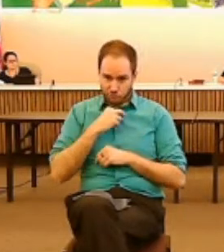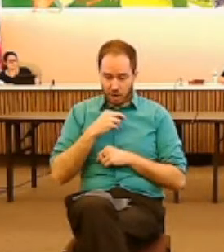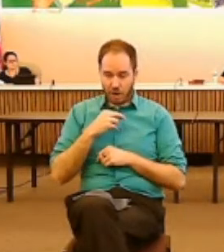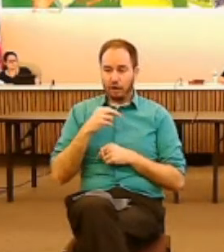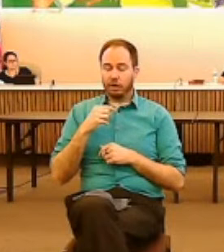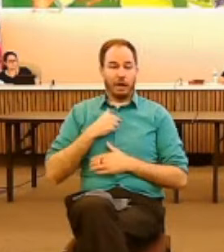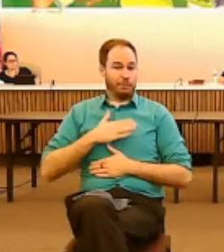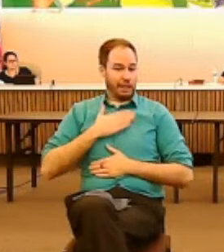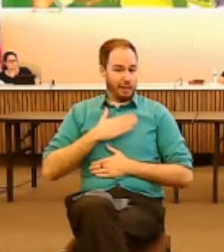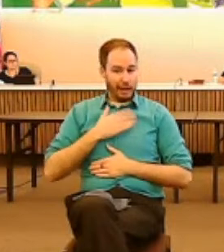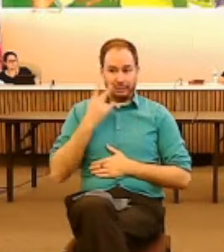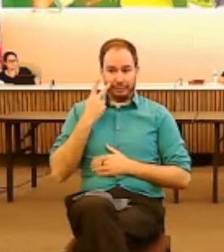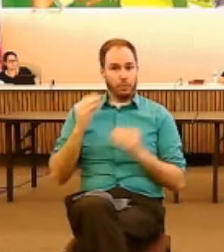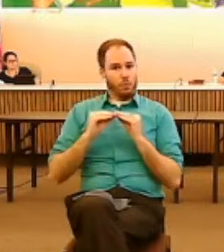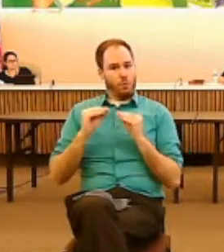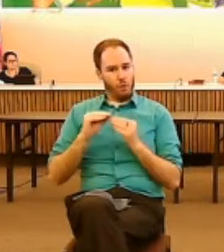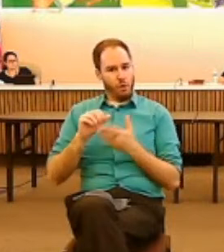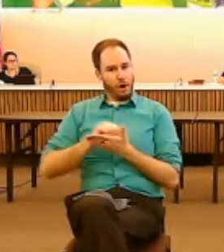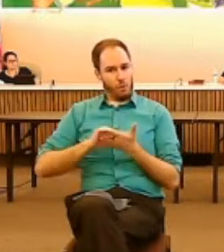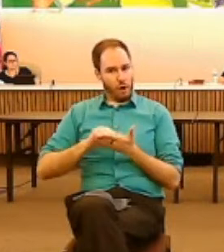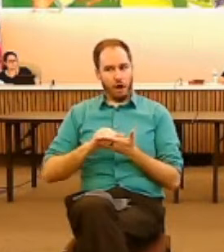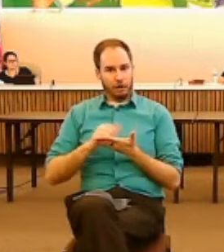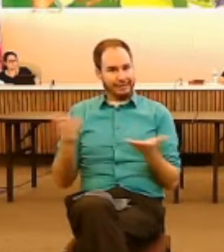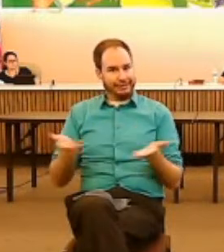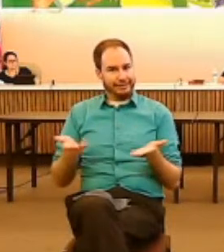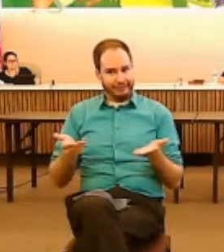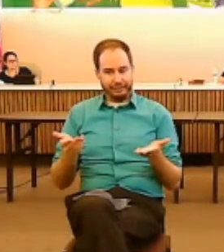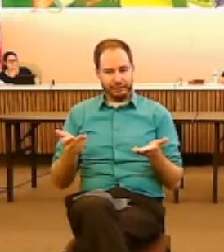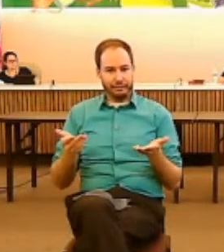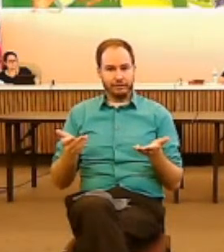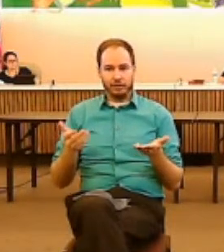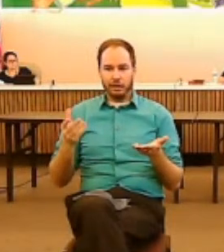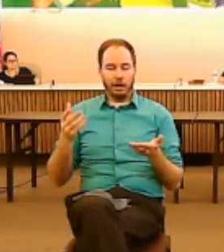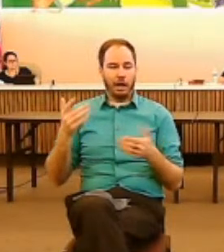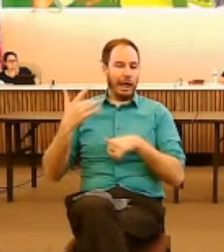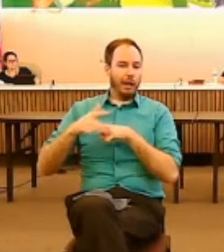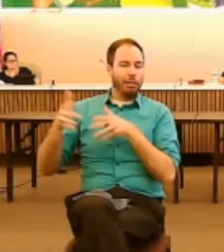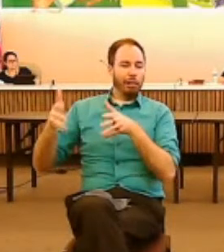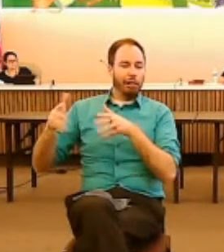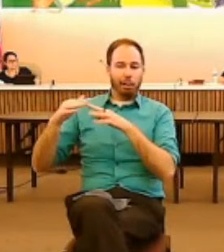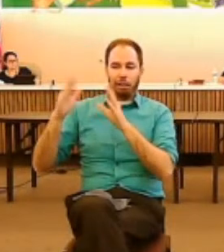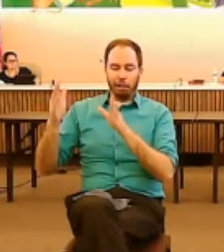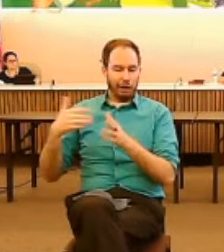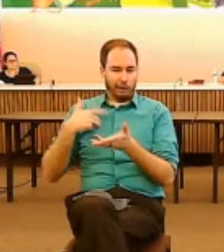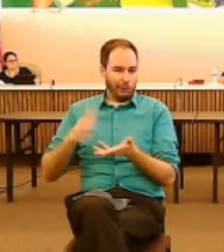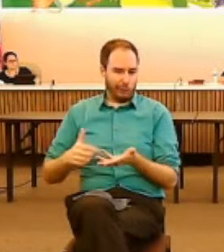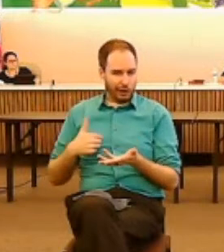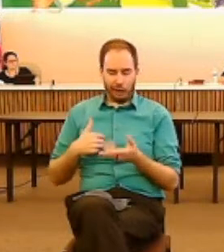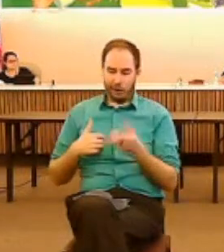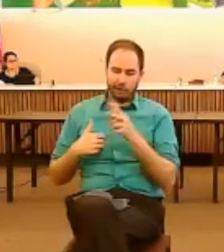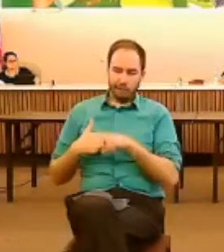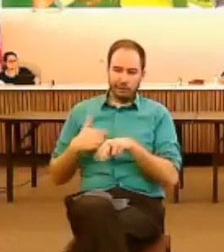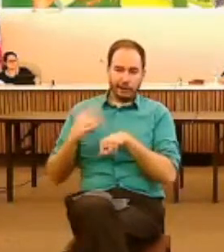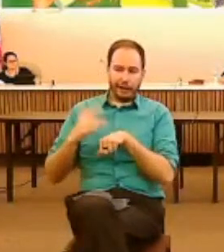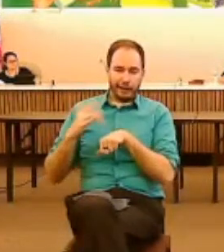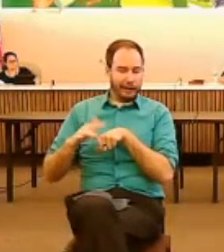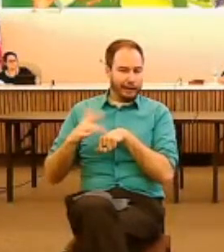I'm glad to see that, we don't have an empty building sitting around. That's the way I feel.